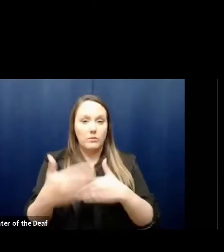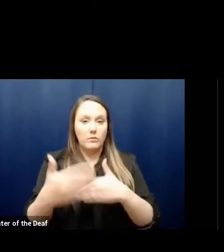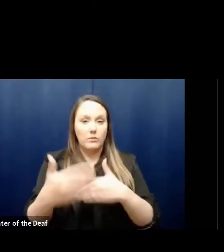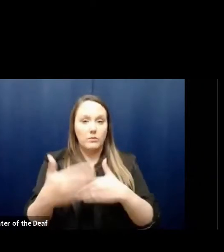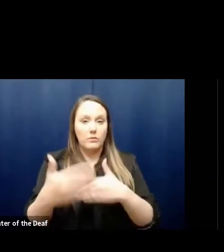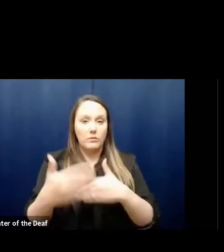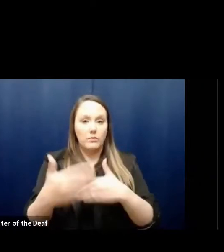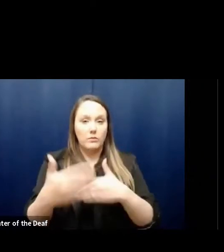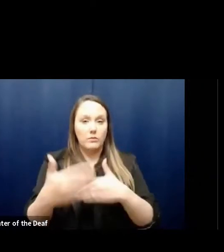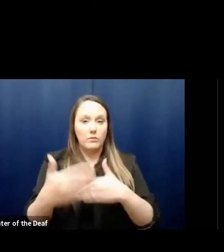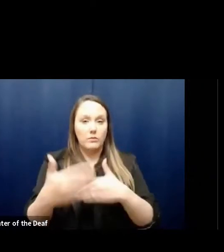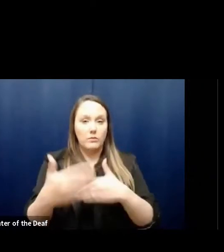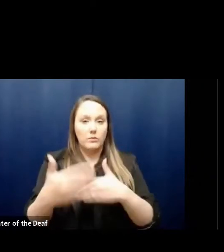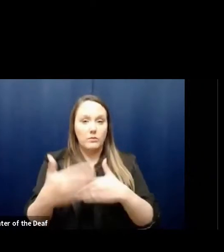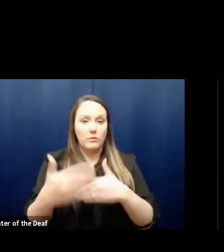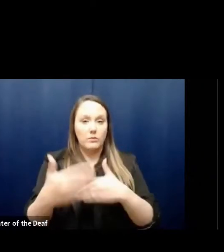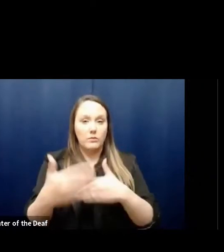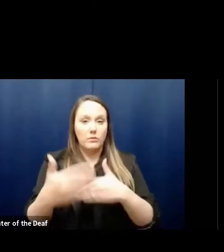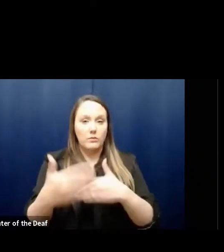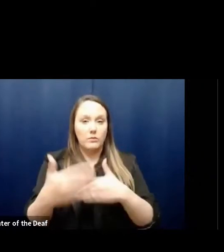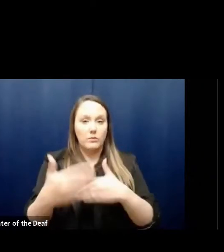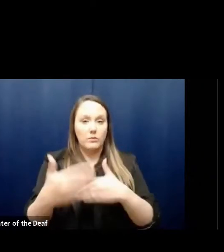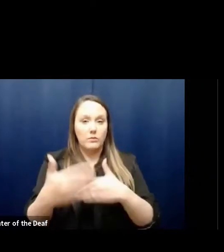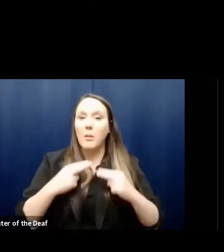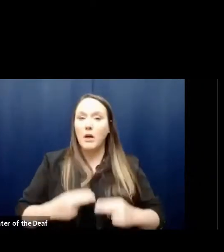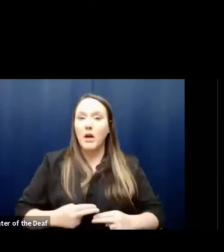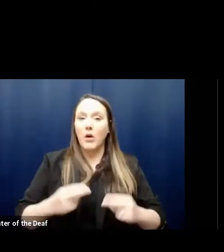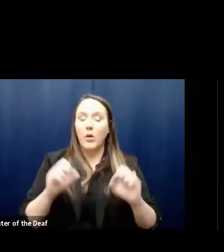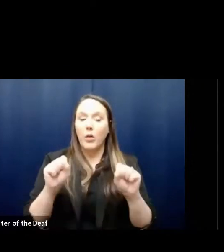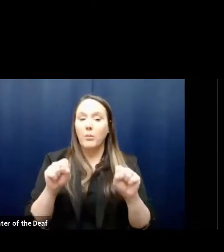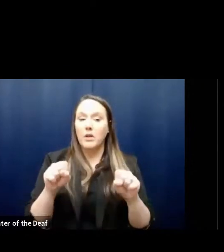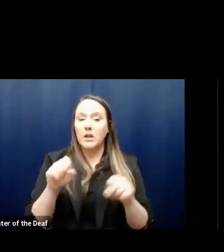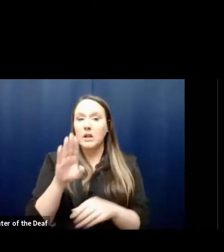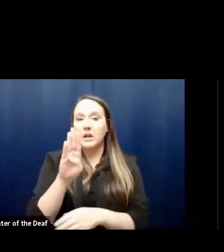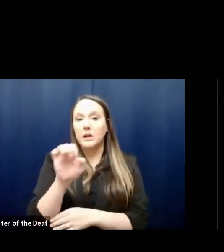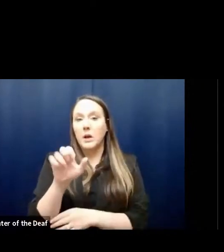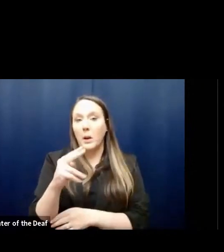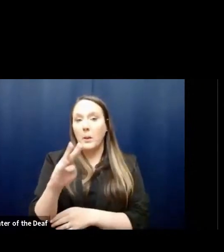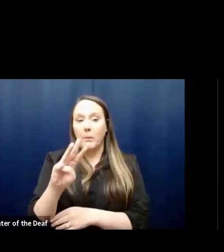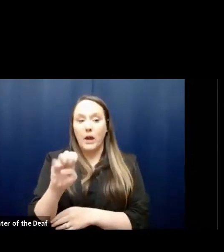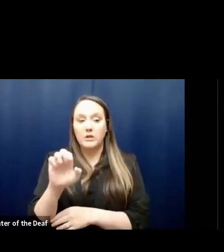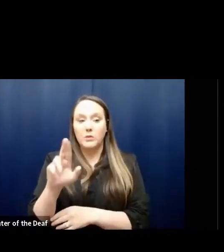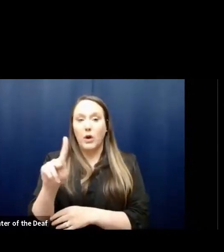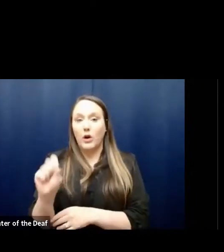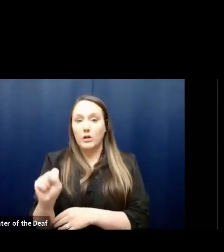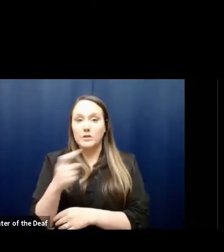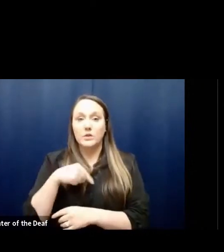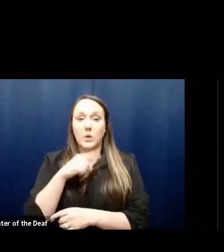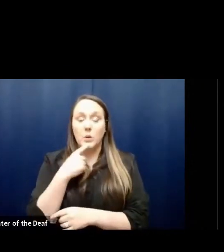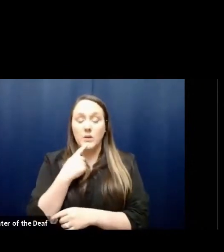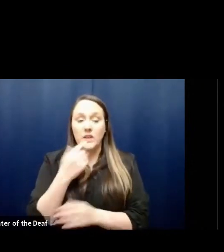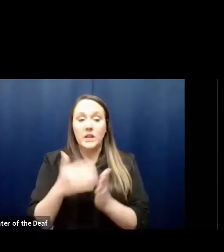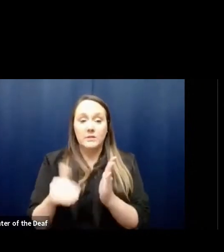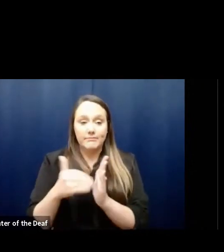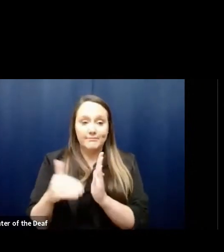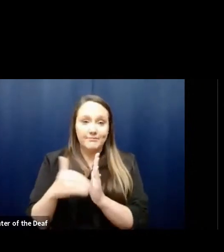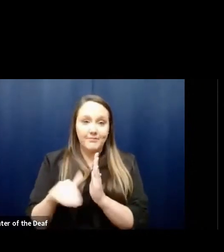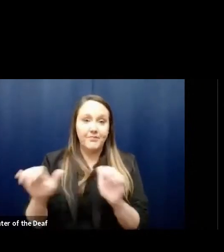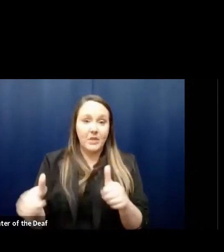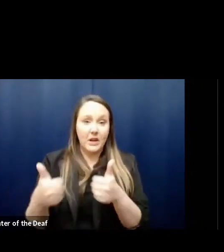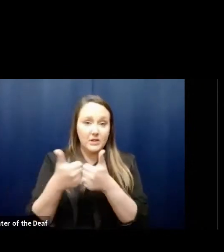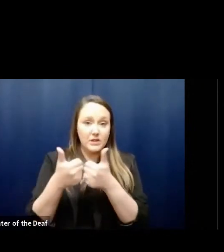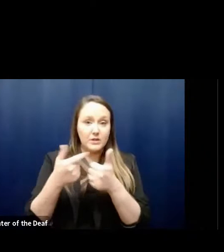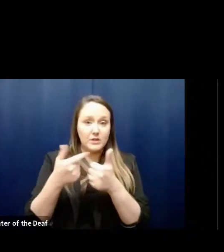several weeks, when discussing our public health capability benchmark, we have repeatedly stated that the challenges that